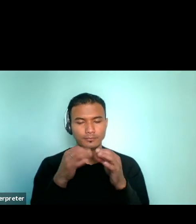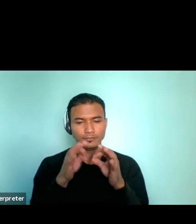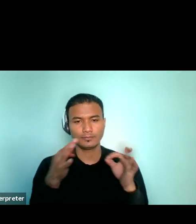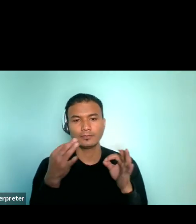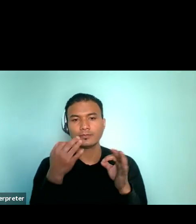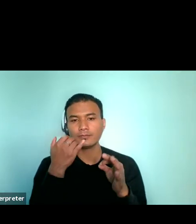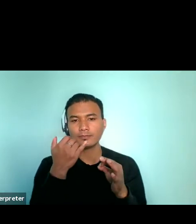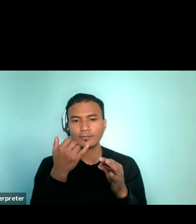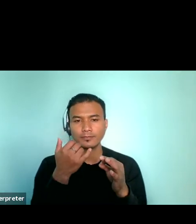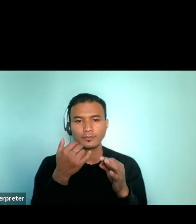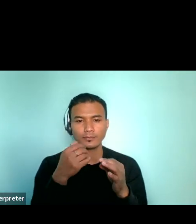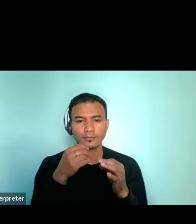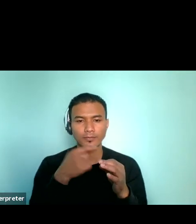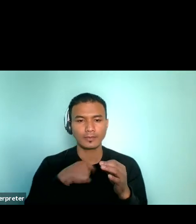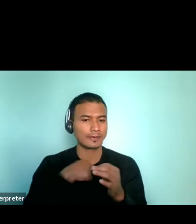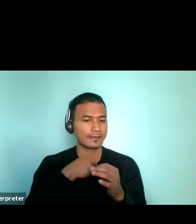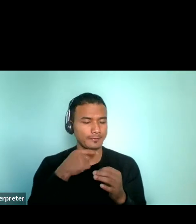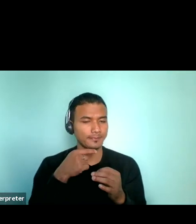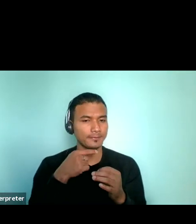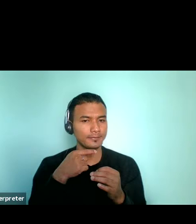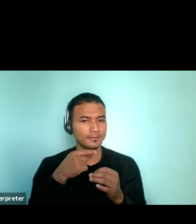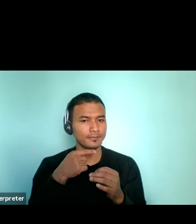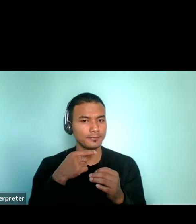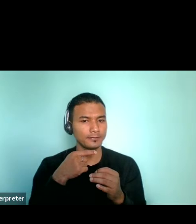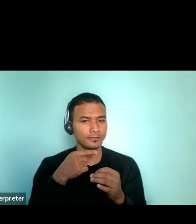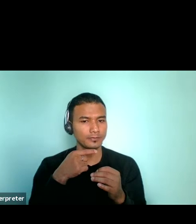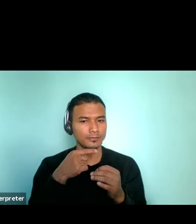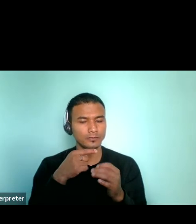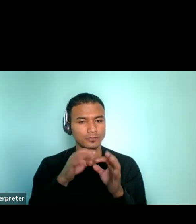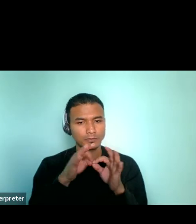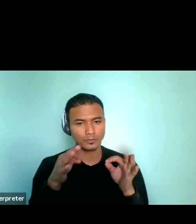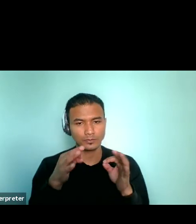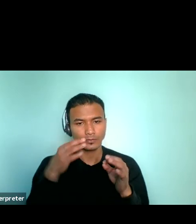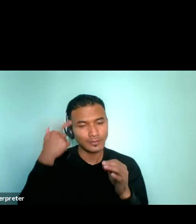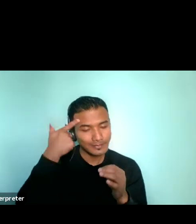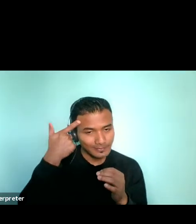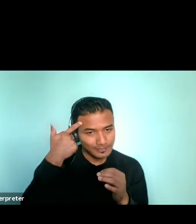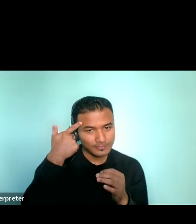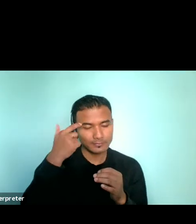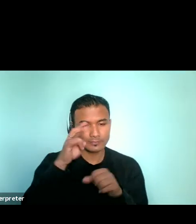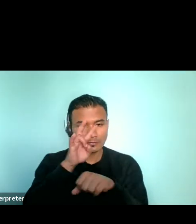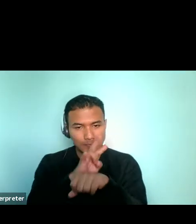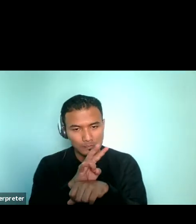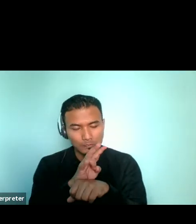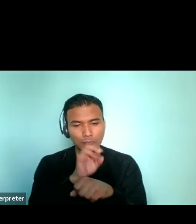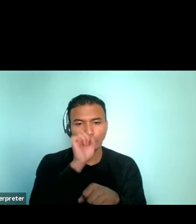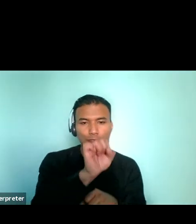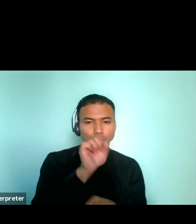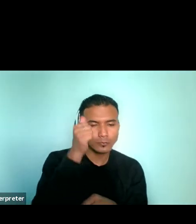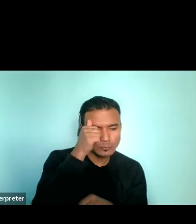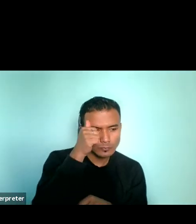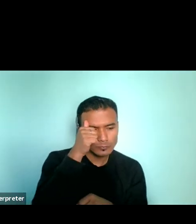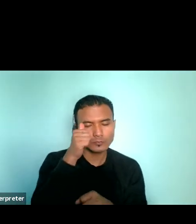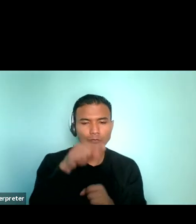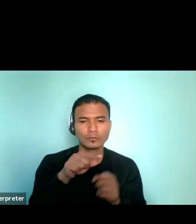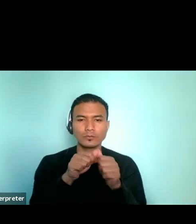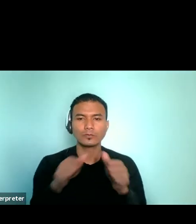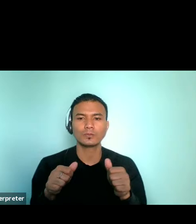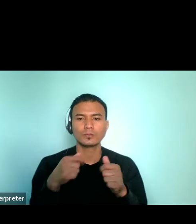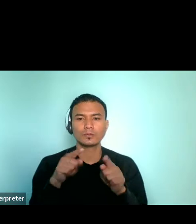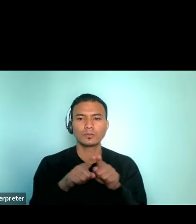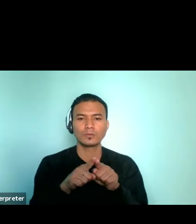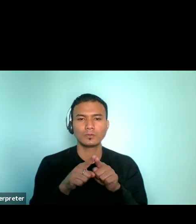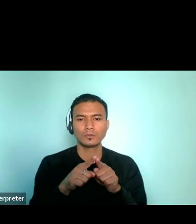bilingual or knowledge, like traditional knowledge, they still have with them. And at the same time, they also have a